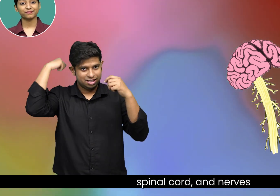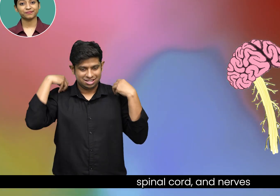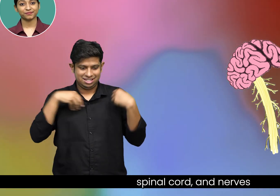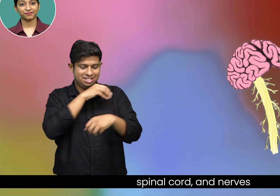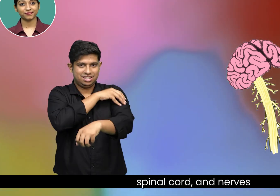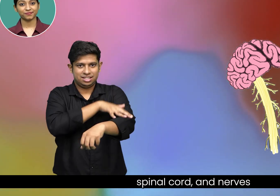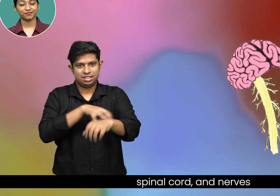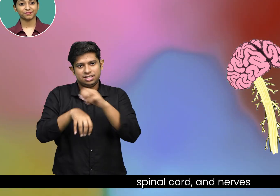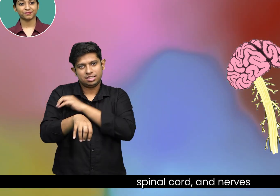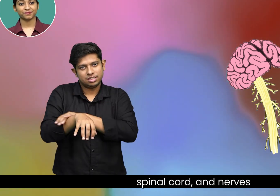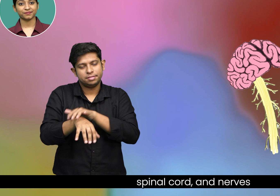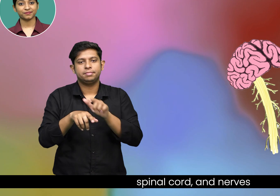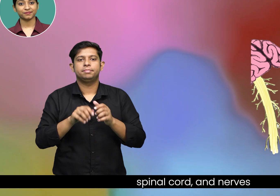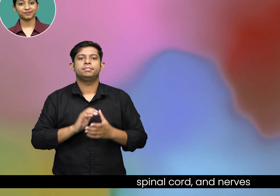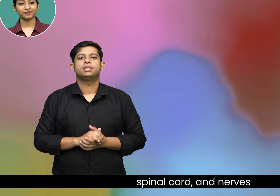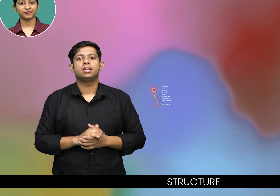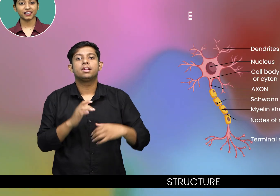nerves.